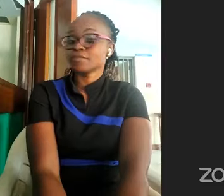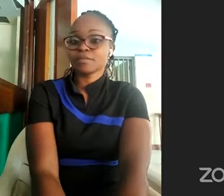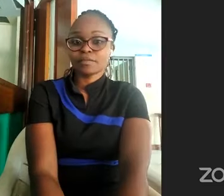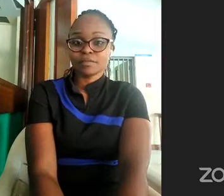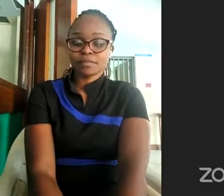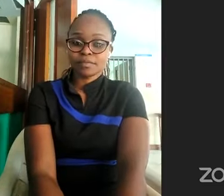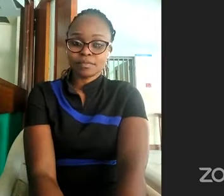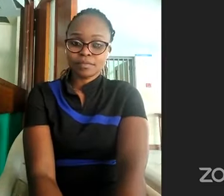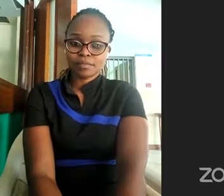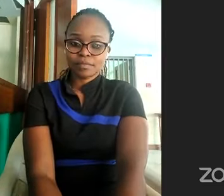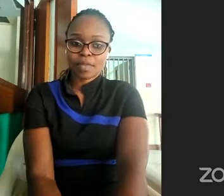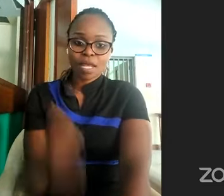presentation is about corruption on